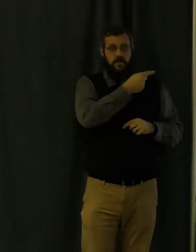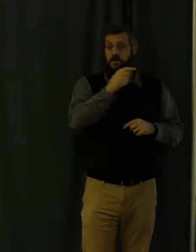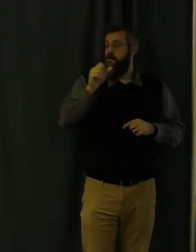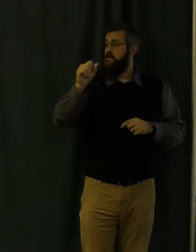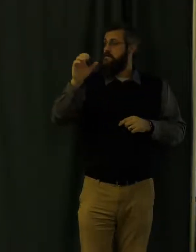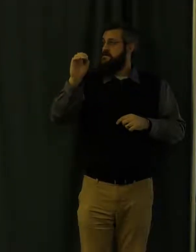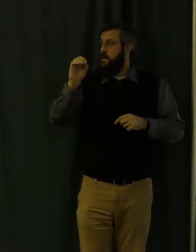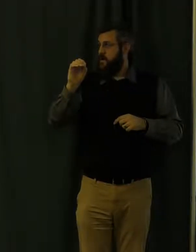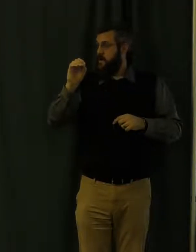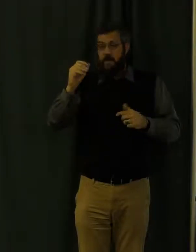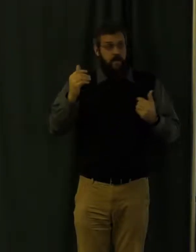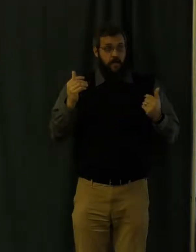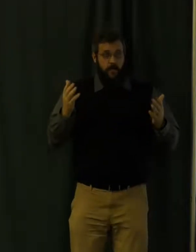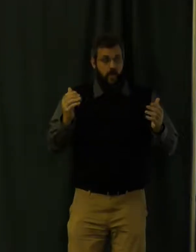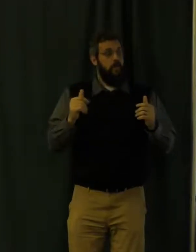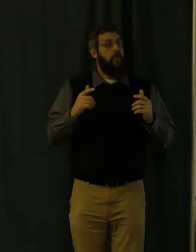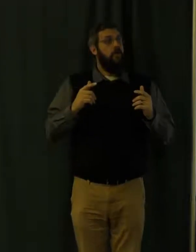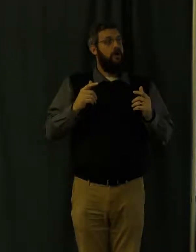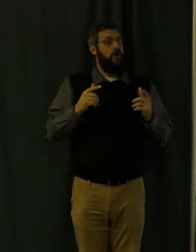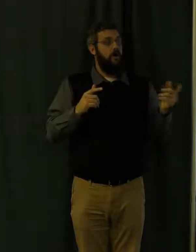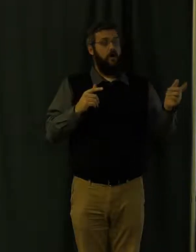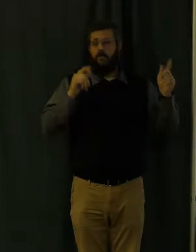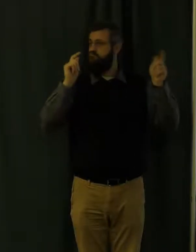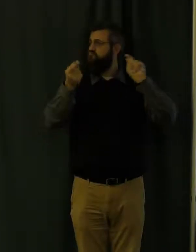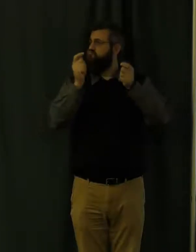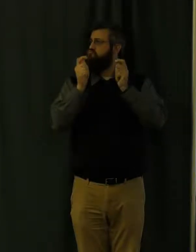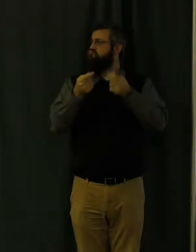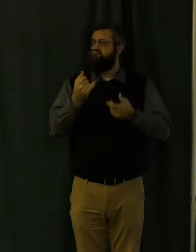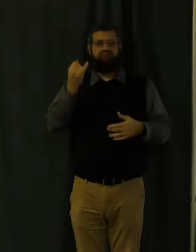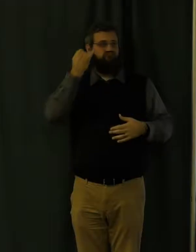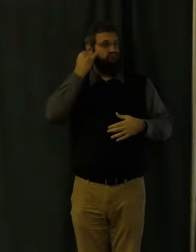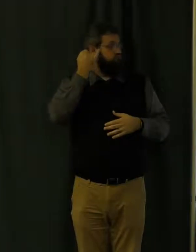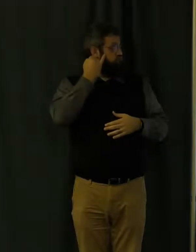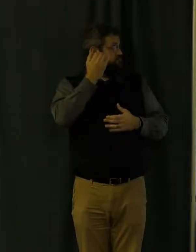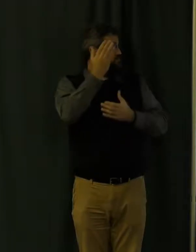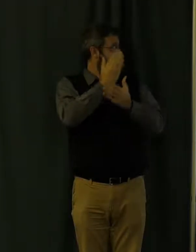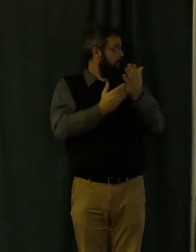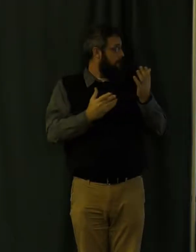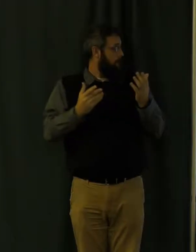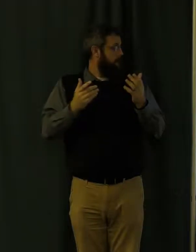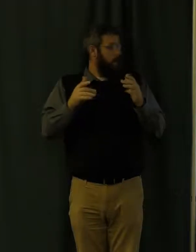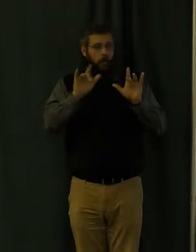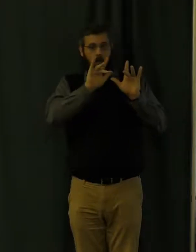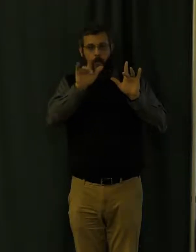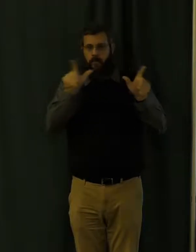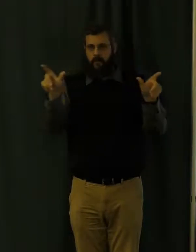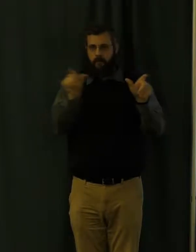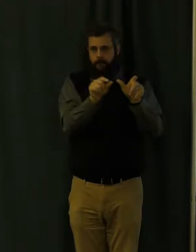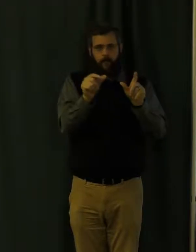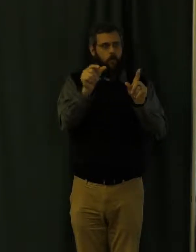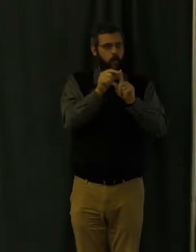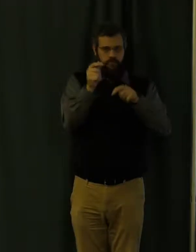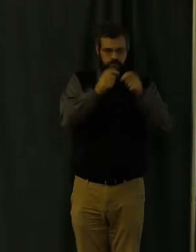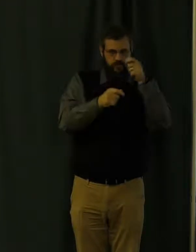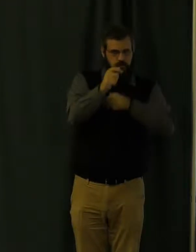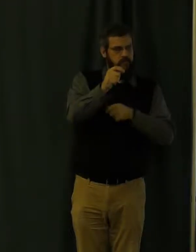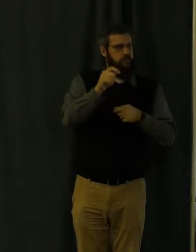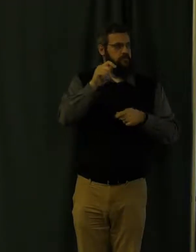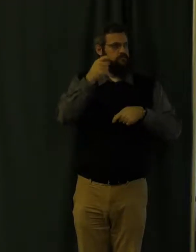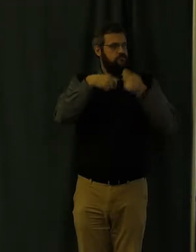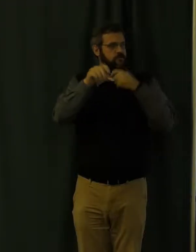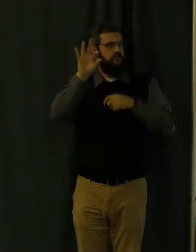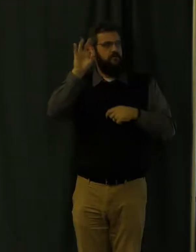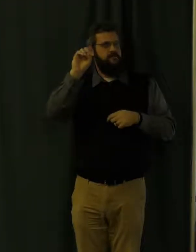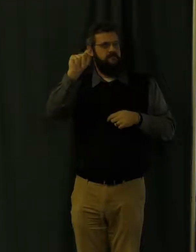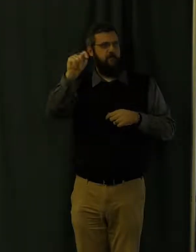So here we go. So now I can change it. So let's say I want to fix some of those spaces, or I want to change some of those words, or I want to change the font, or whatever.